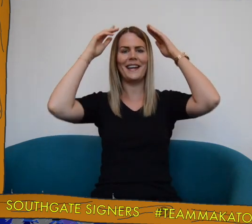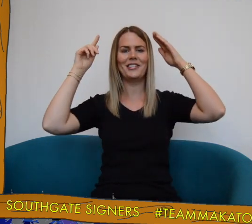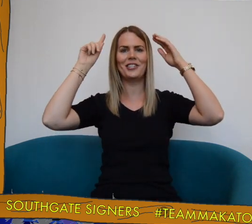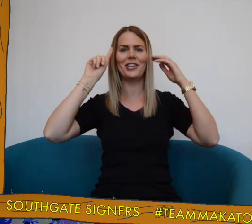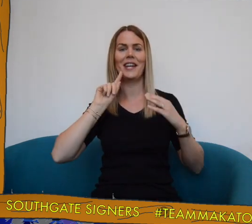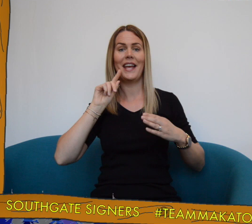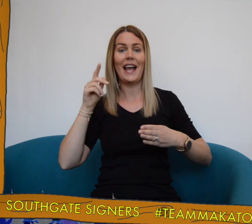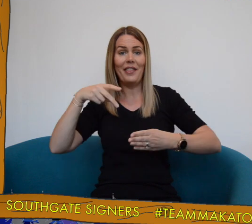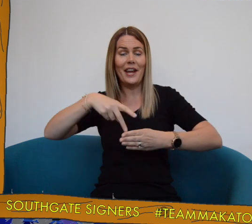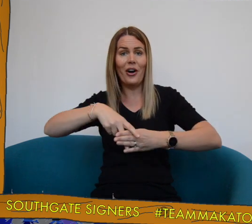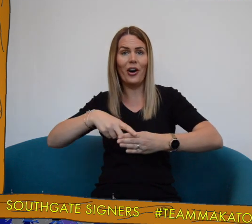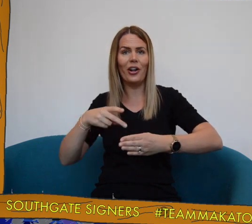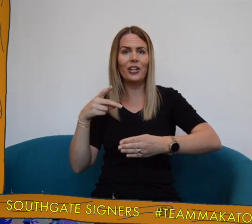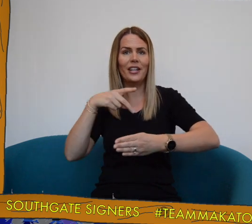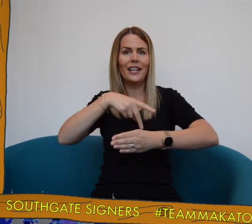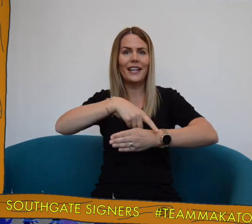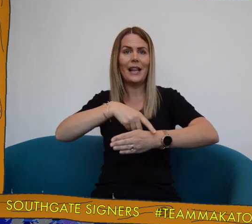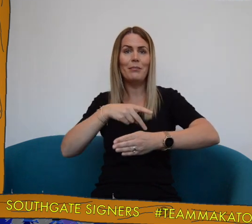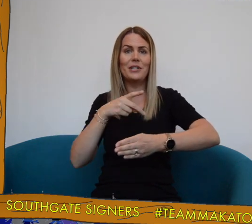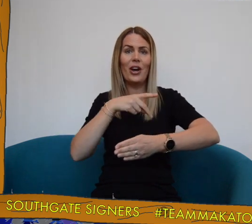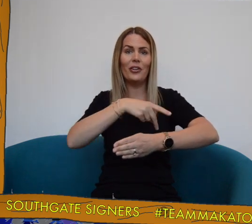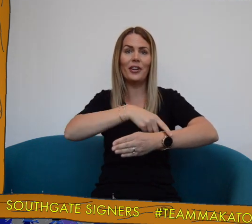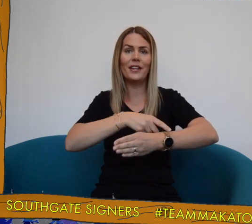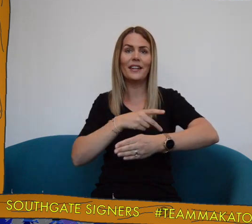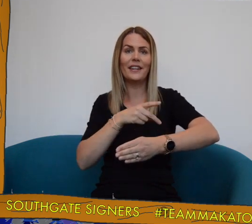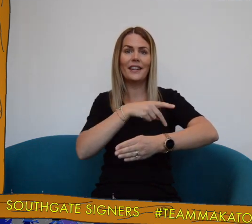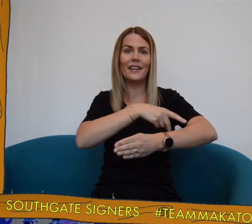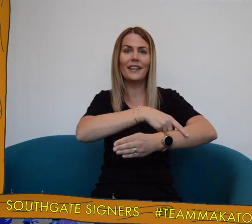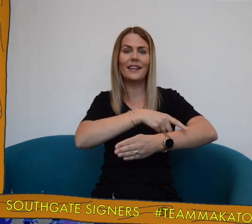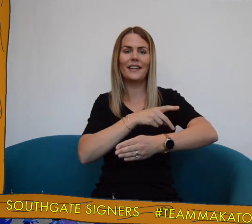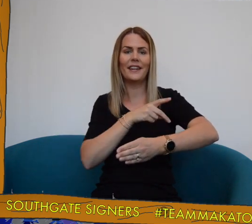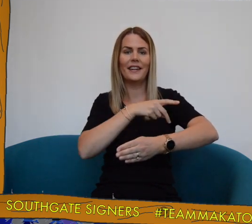cried the witch. And they all clambered on.